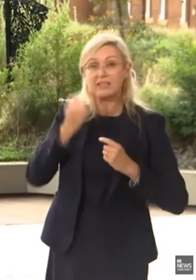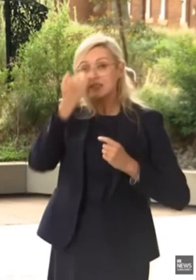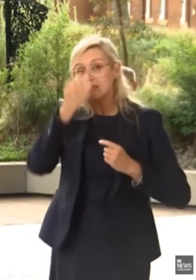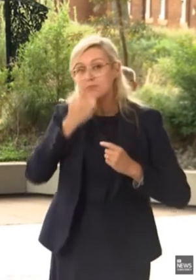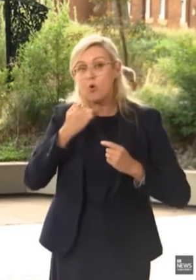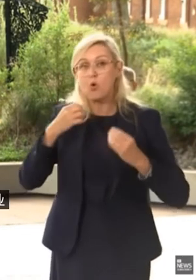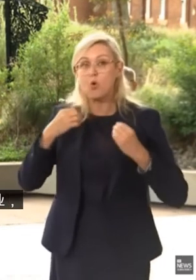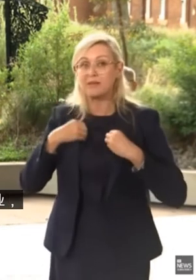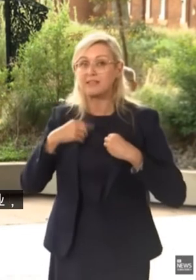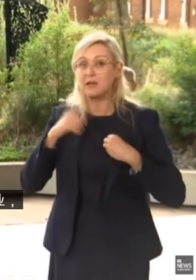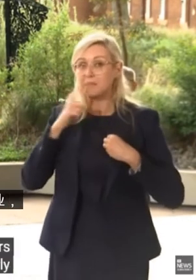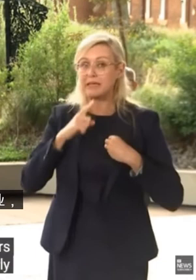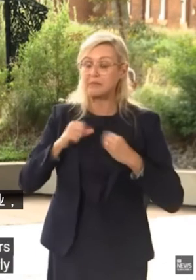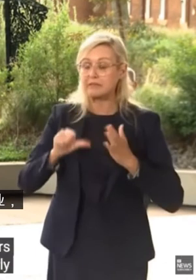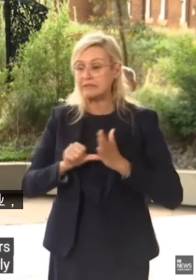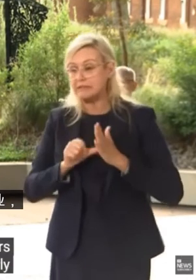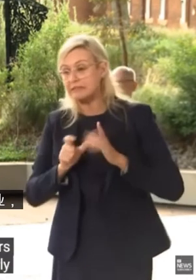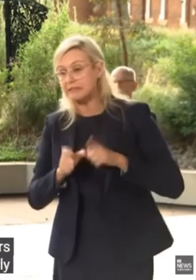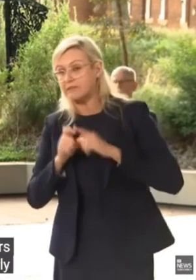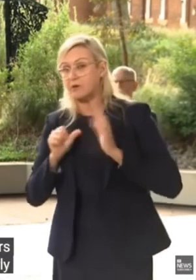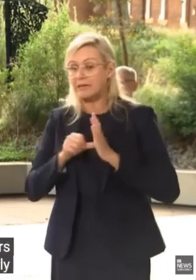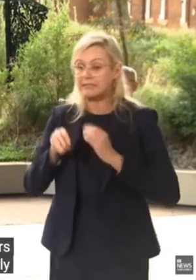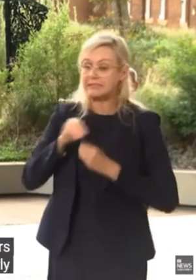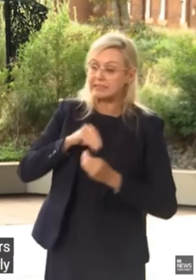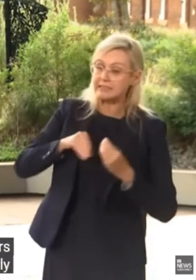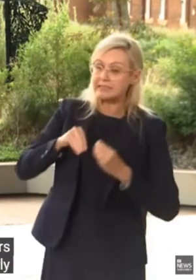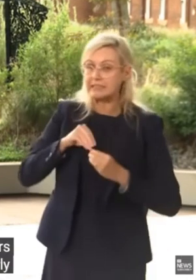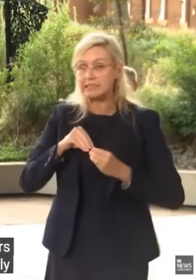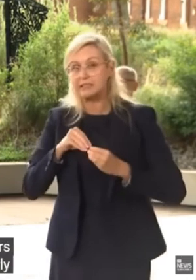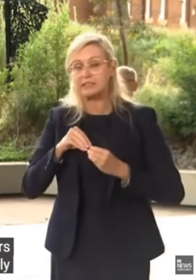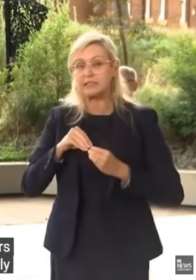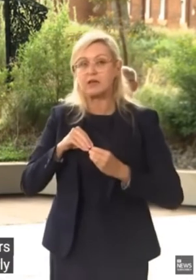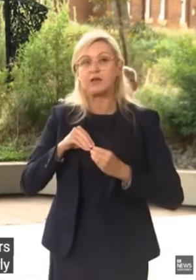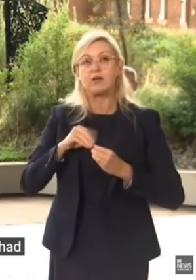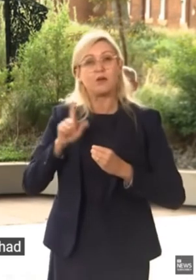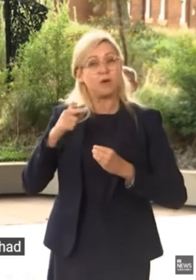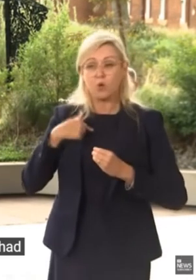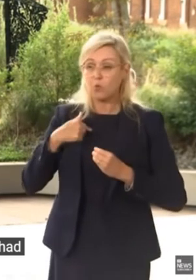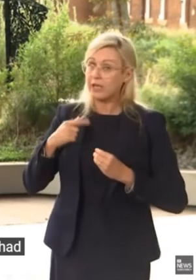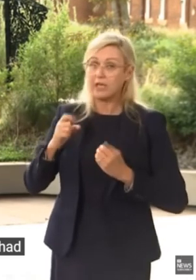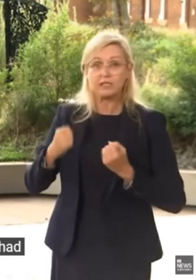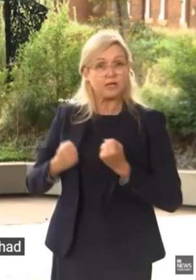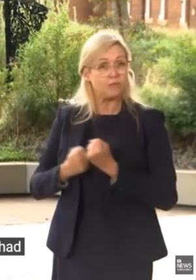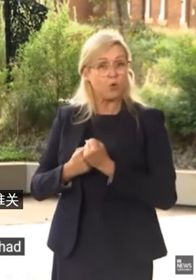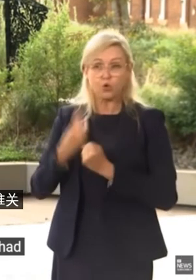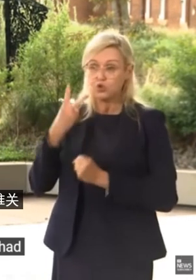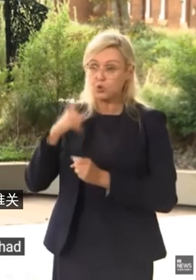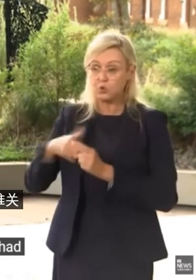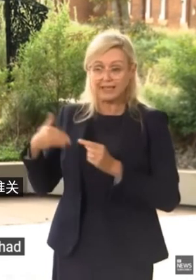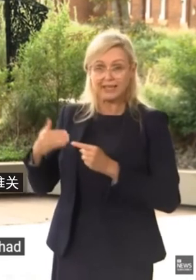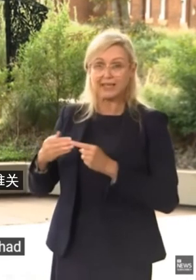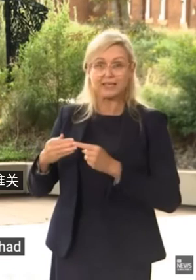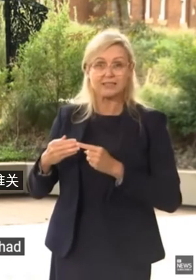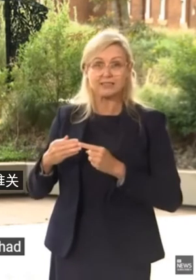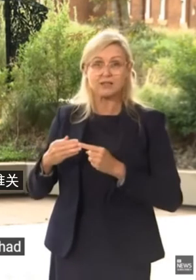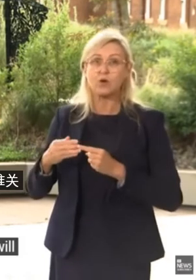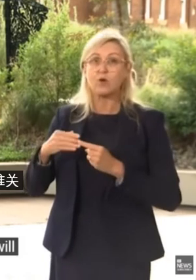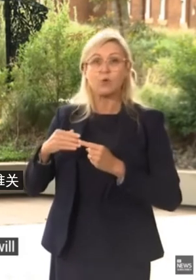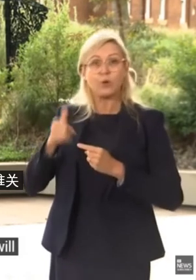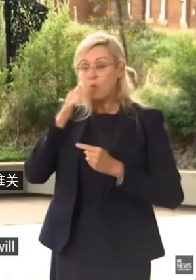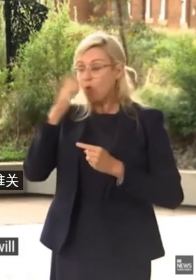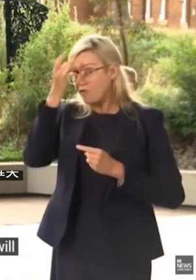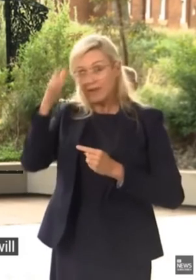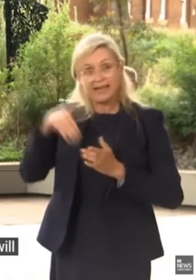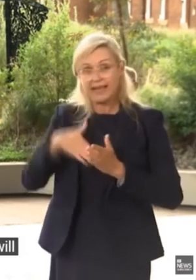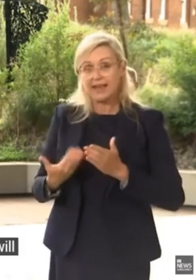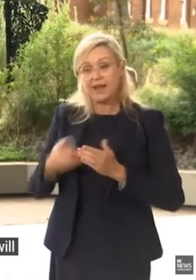businesses particularly, who are struggling. But we've had your back over the last 2 years and will help get you through. At the start of